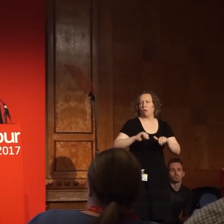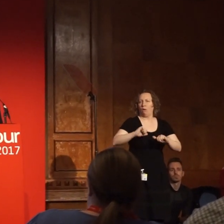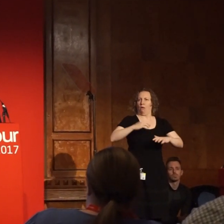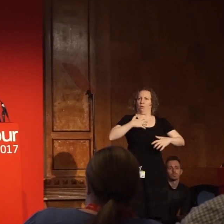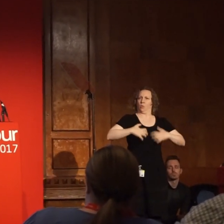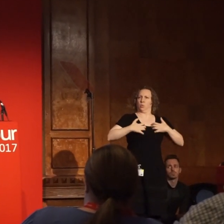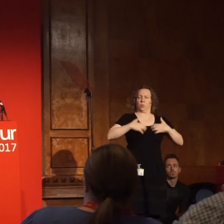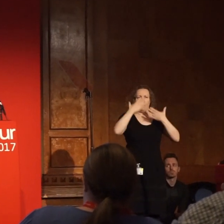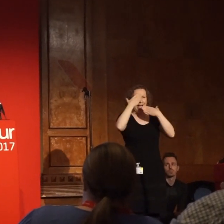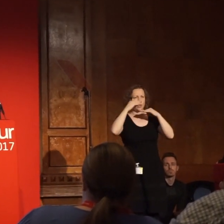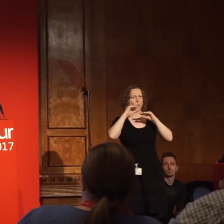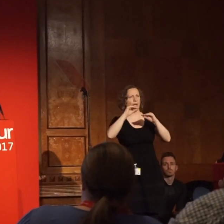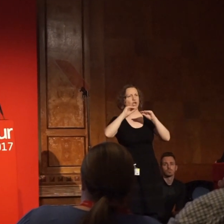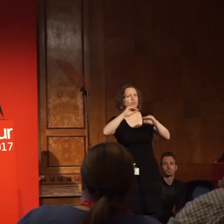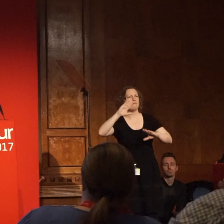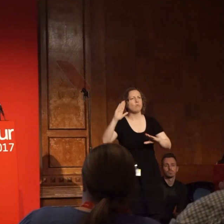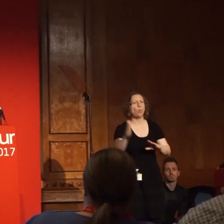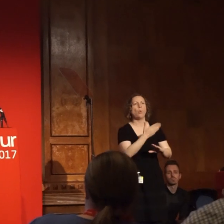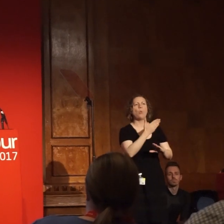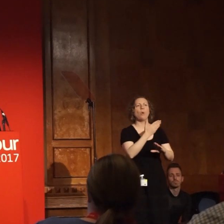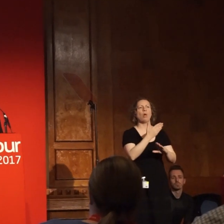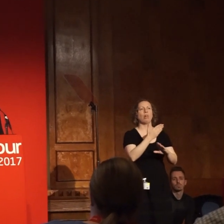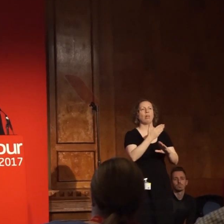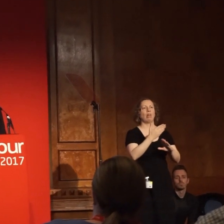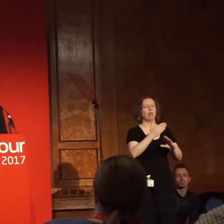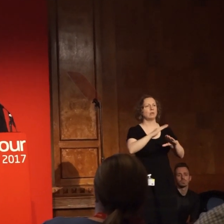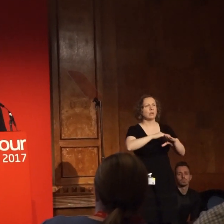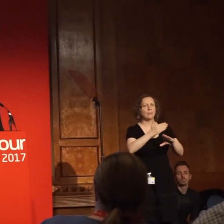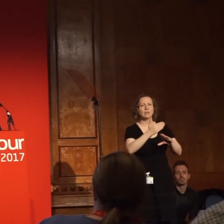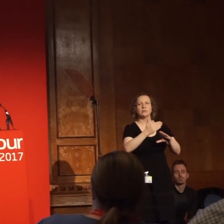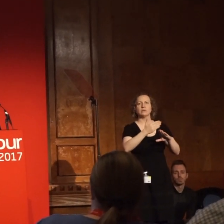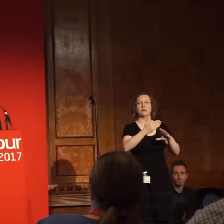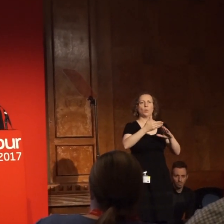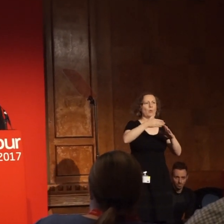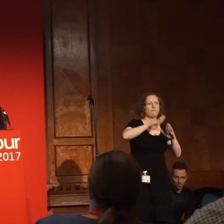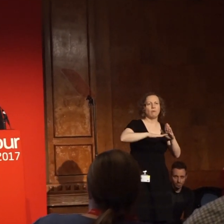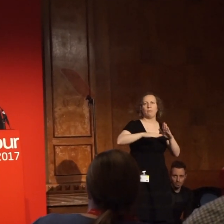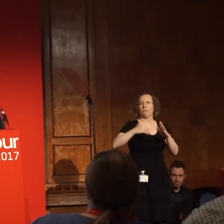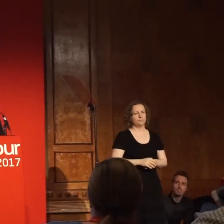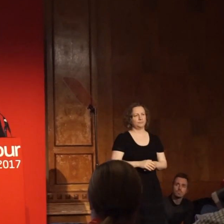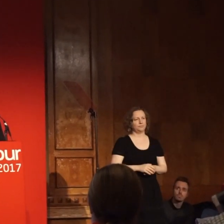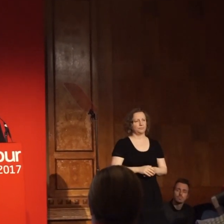of education for all, whatever your station in life. Thank you, Angela, for the